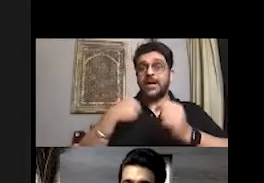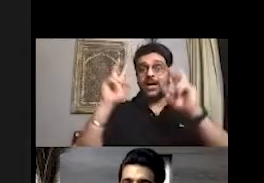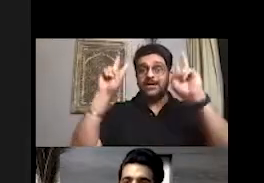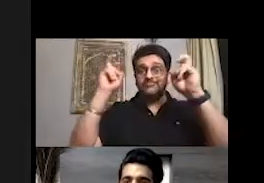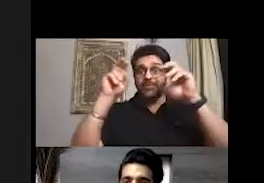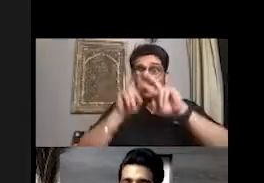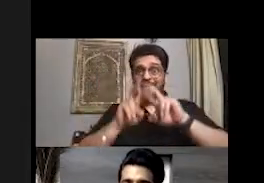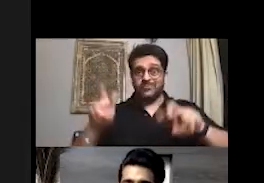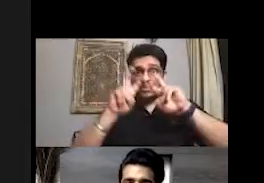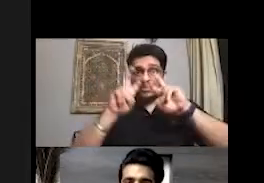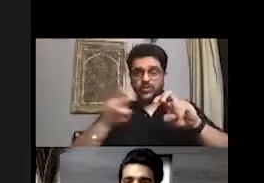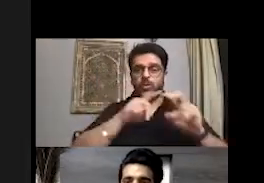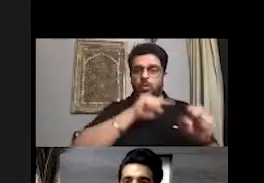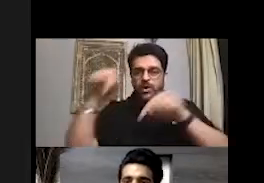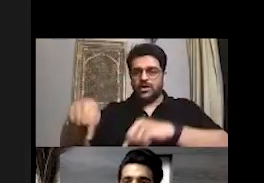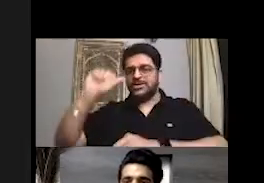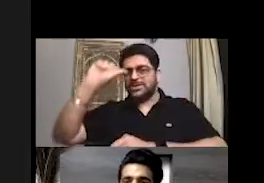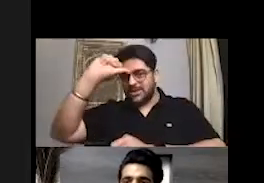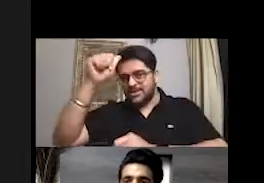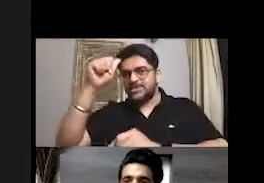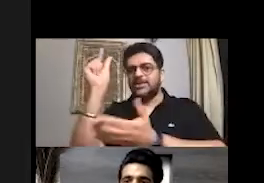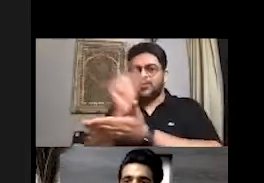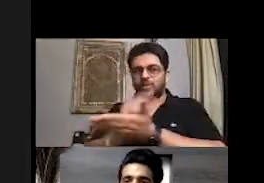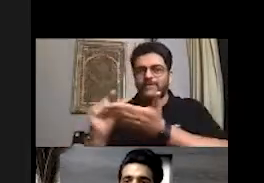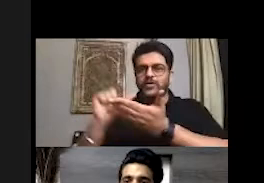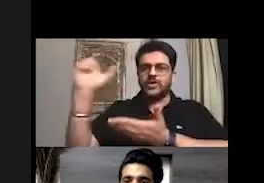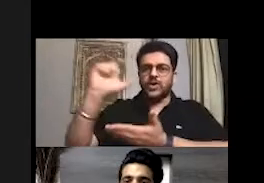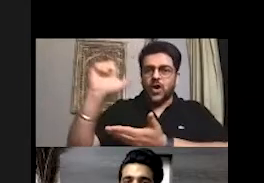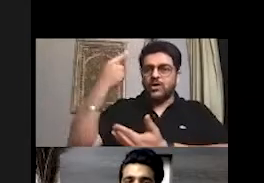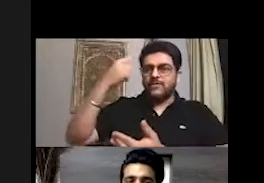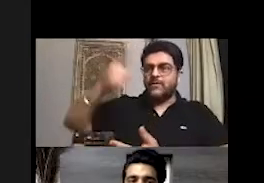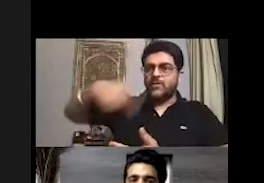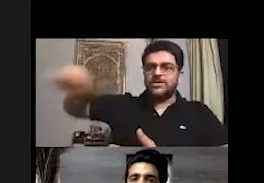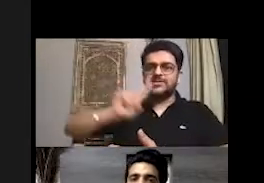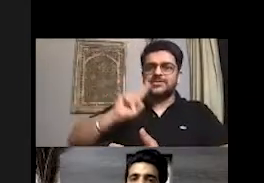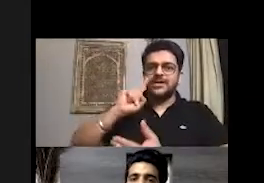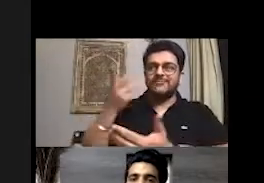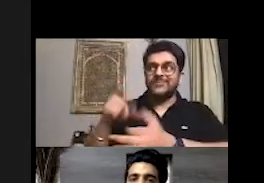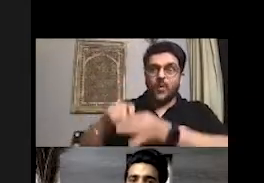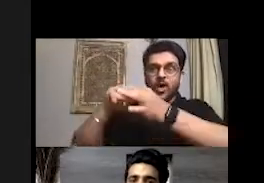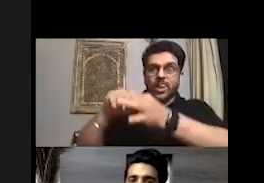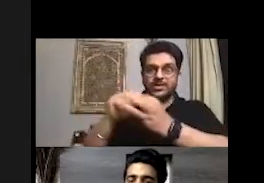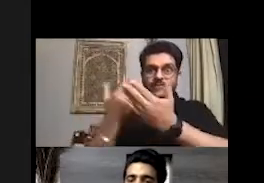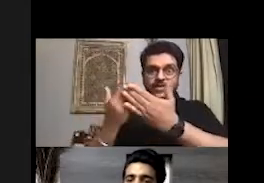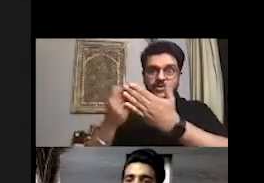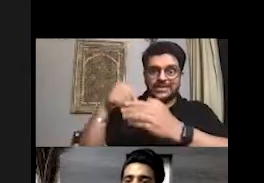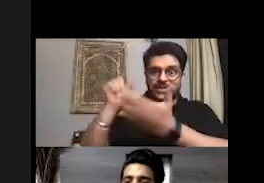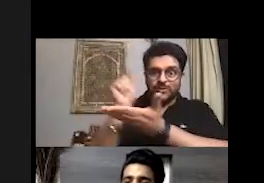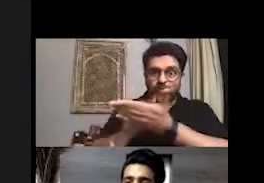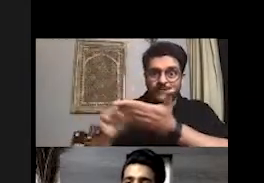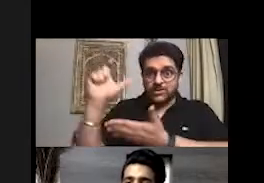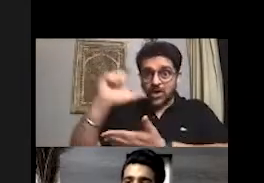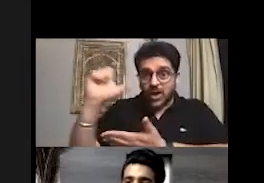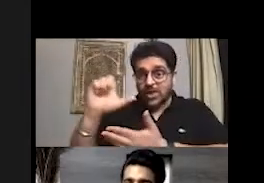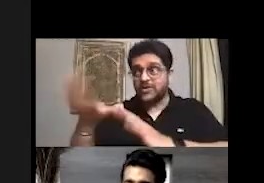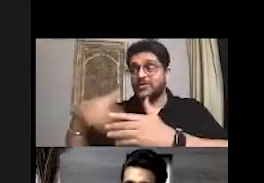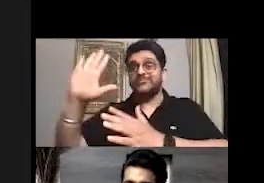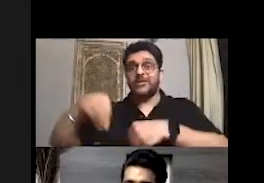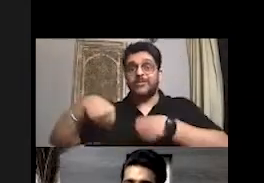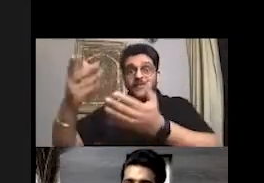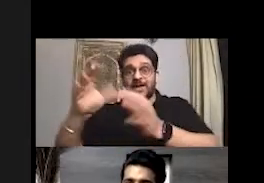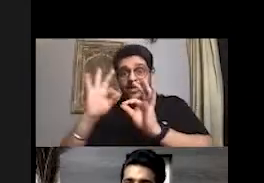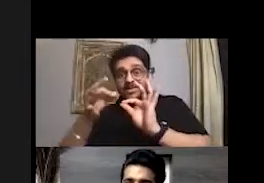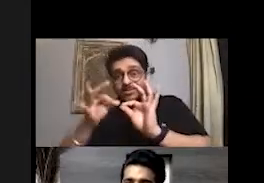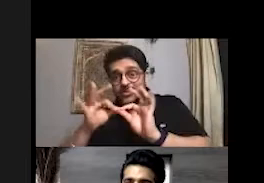and administration. So for the research work, I came to India for the research work in